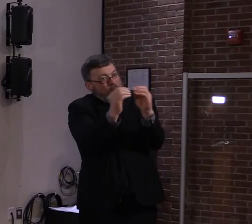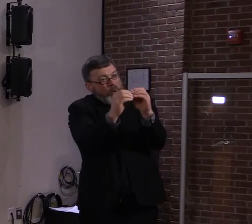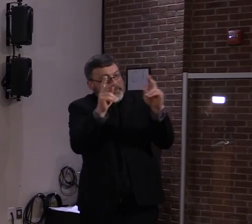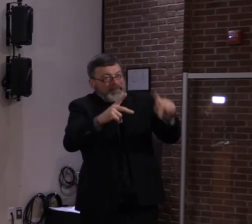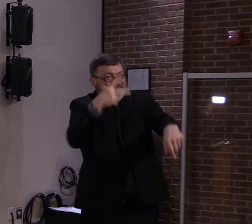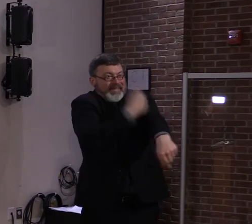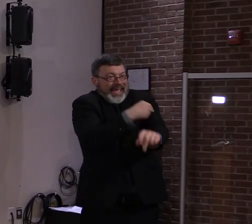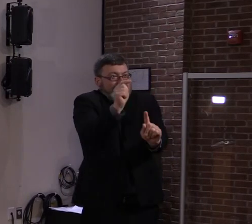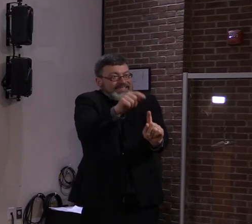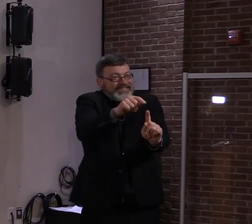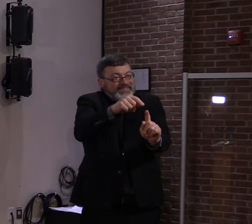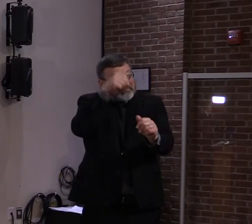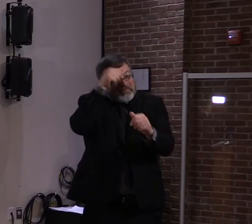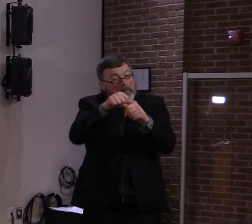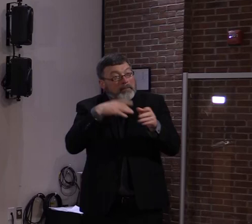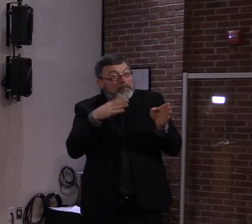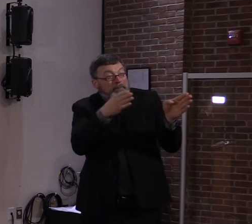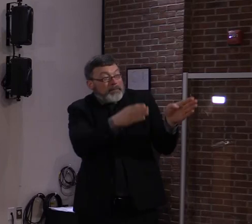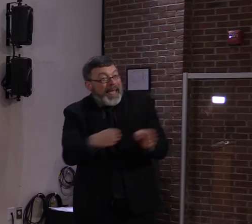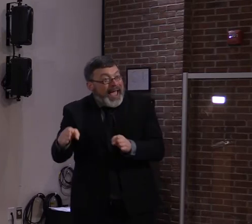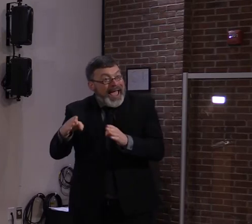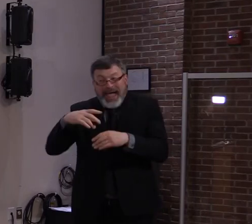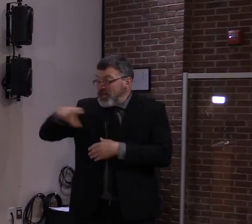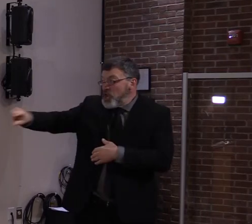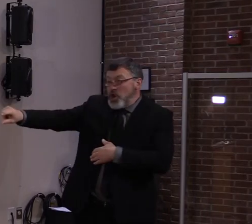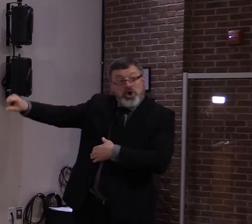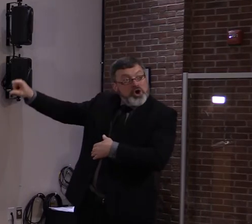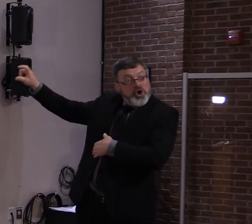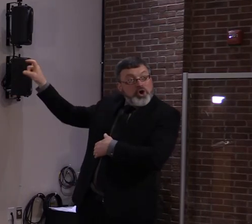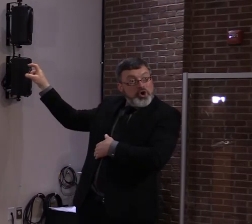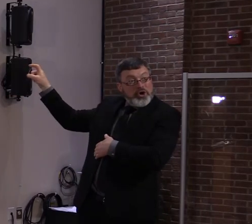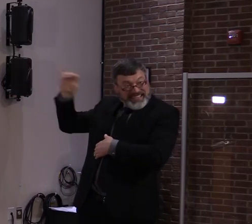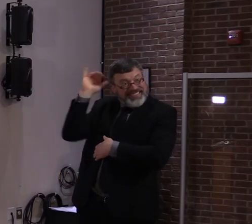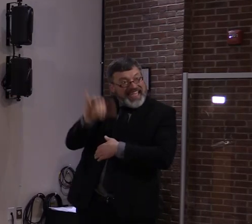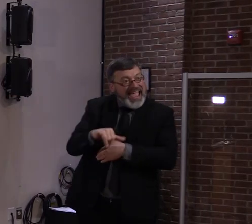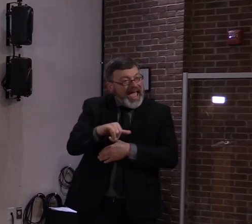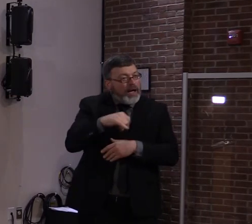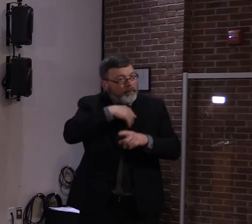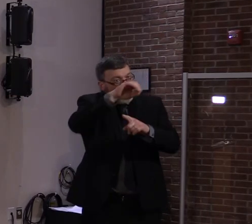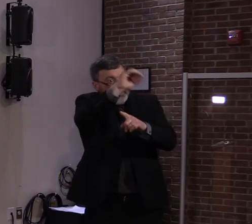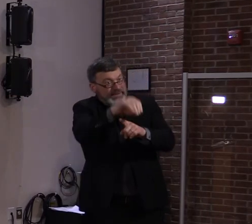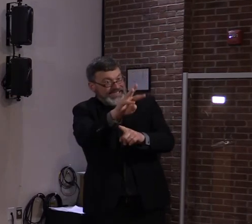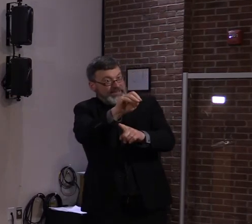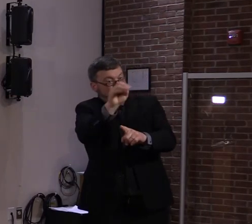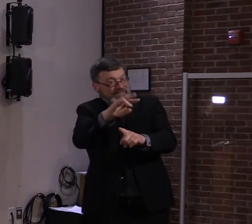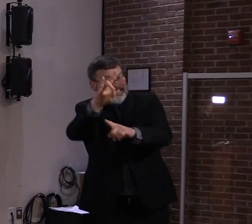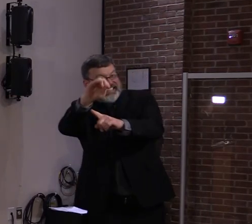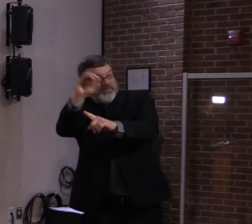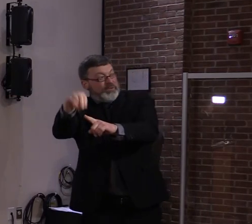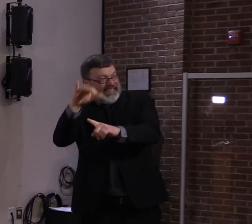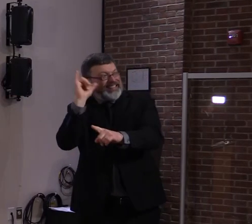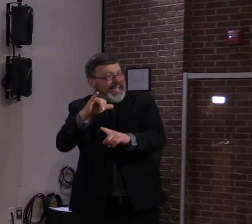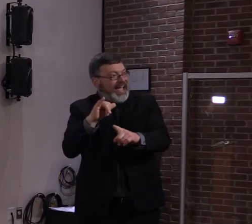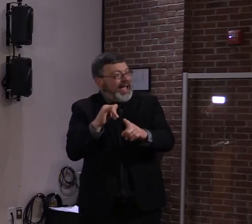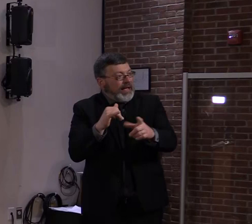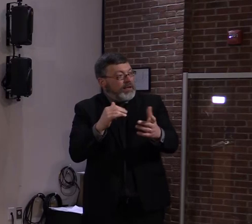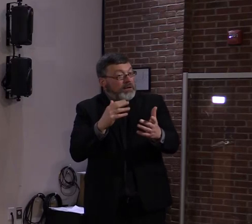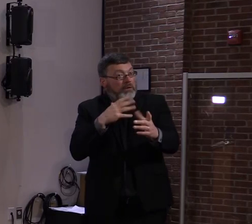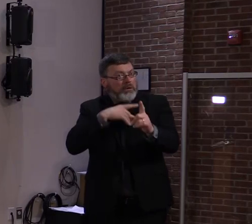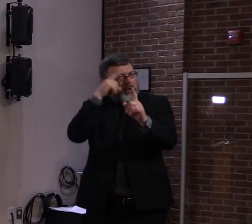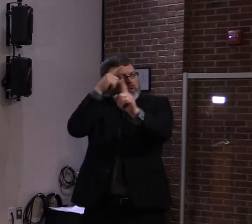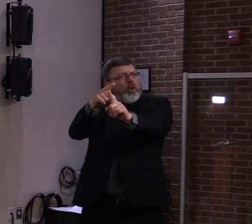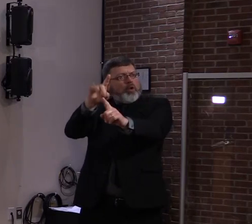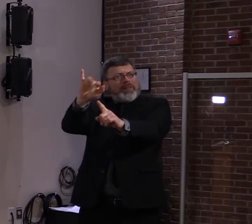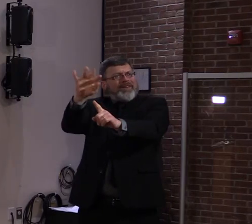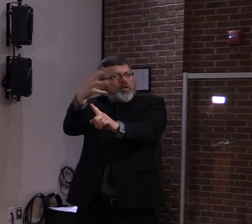can move to the next step. So the 4th of July is our goal, but if we were able to get to a point